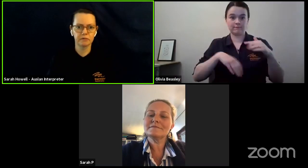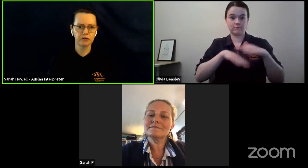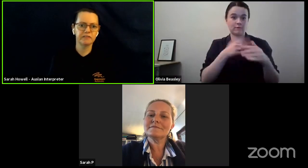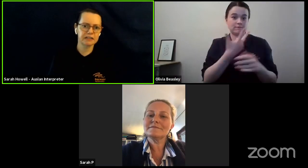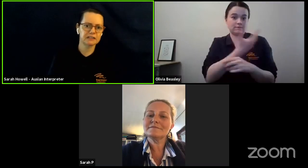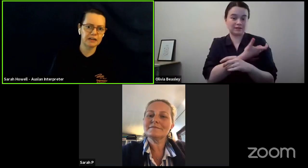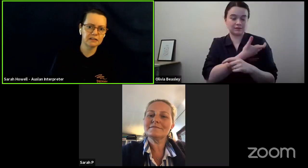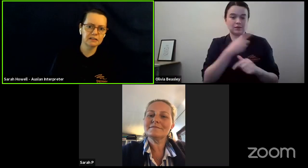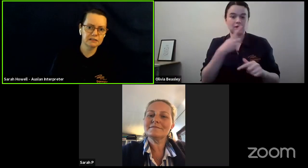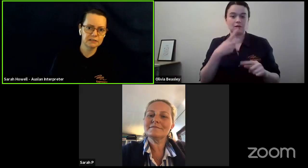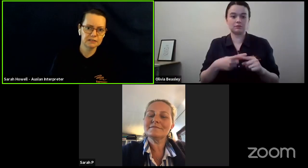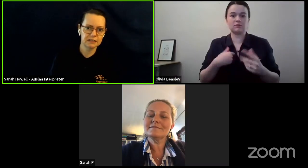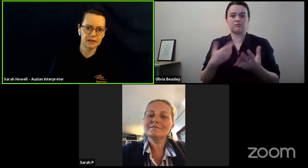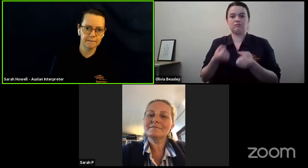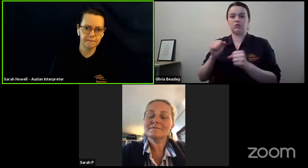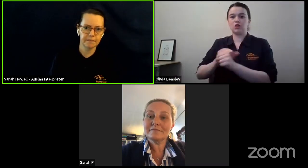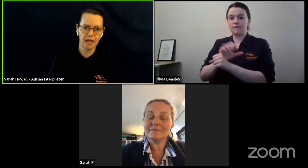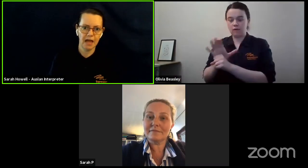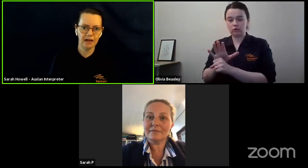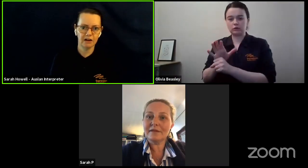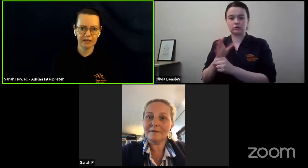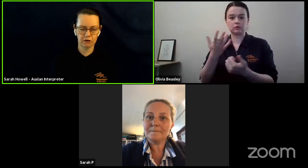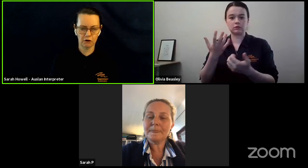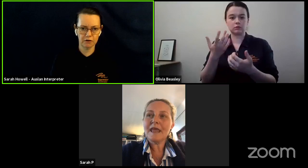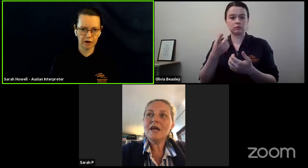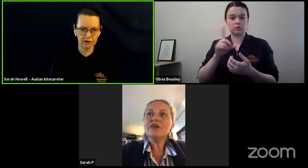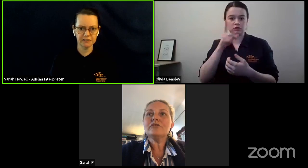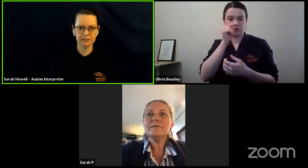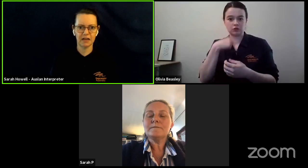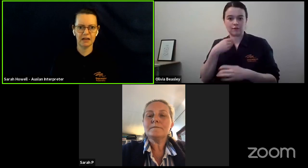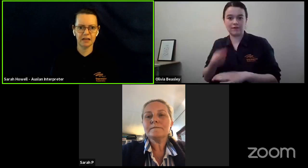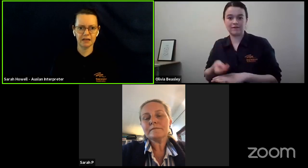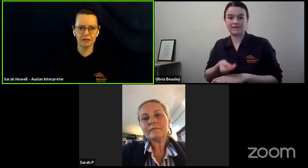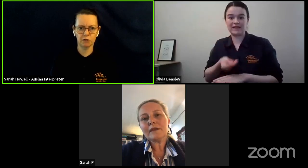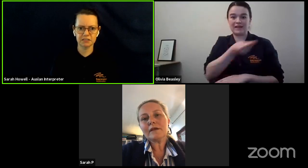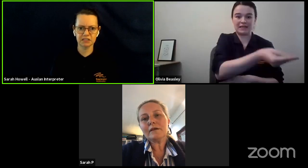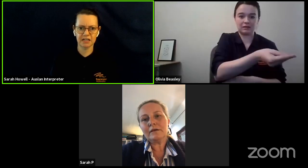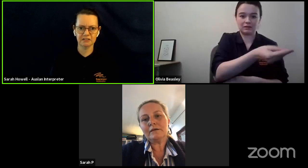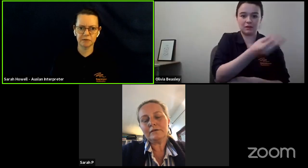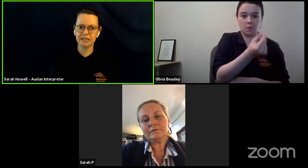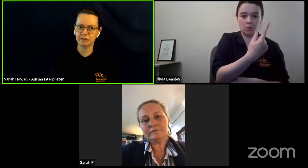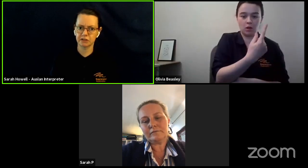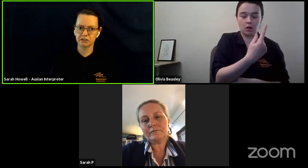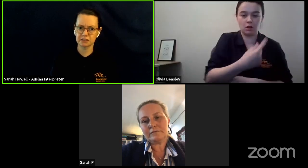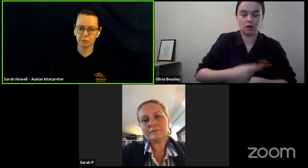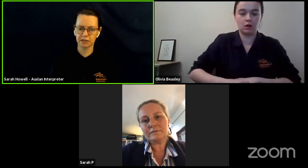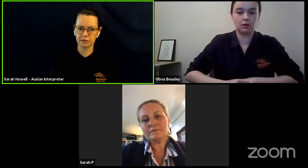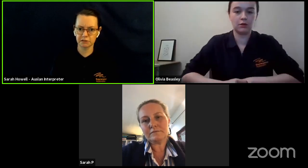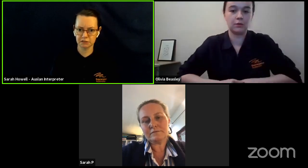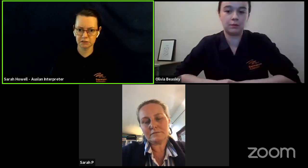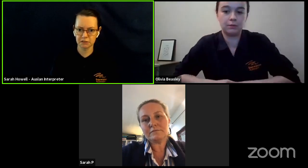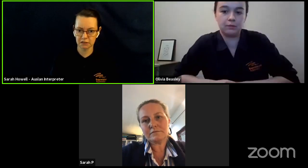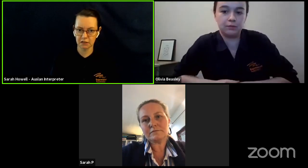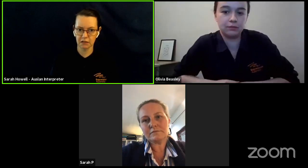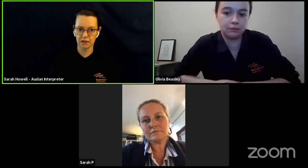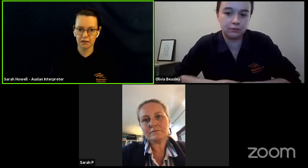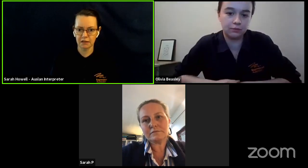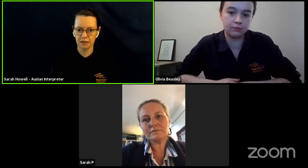Yeah, so say I'm fully vaccinated, yeah, and I get coronavirus, and then what's the chance of me giving it to someone else?